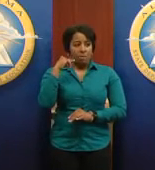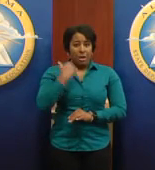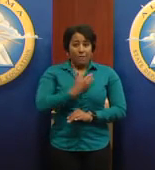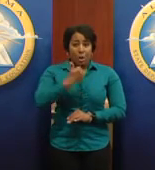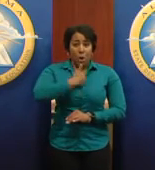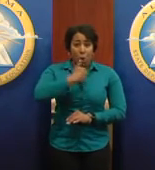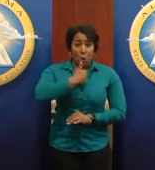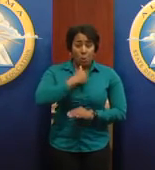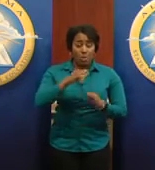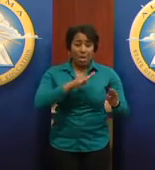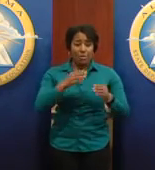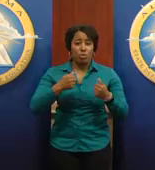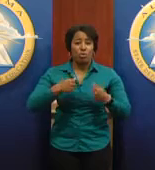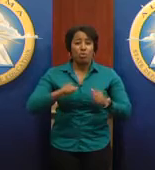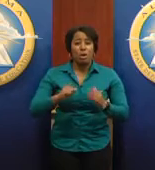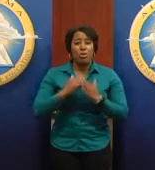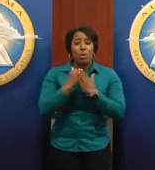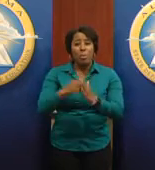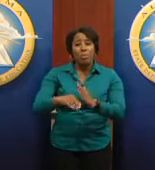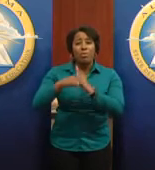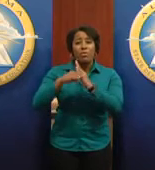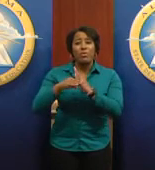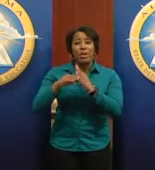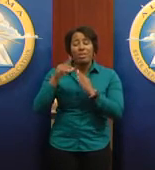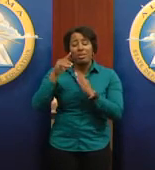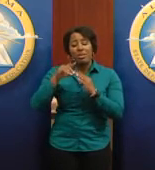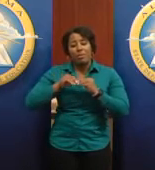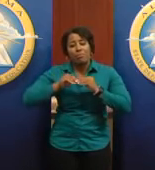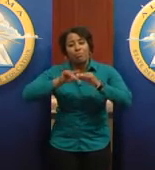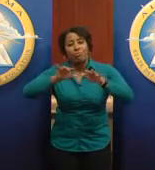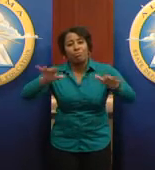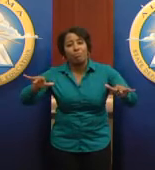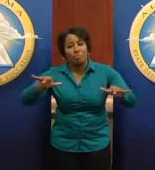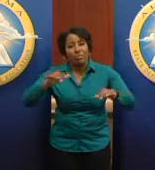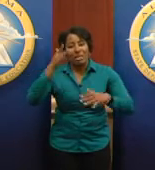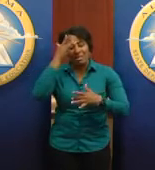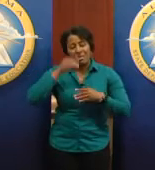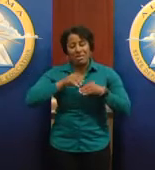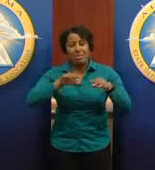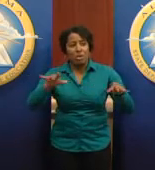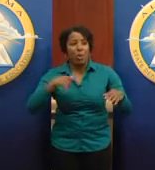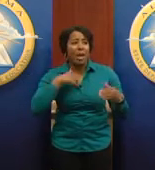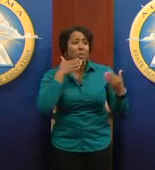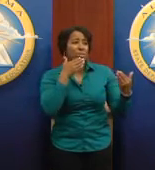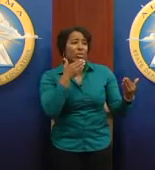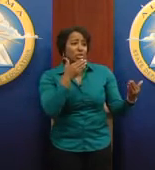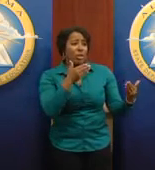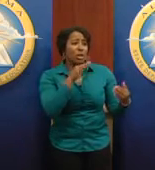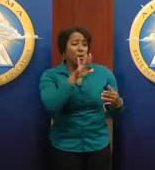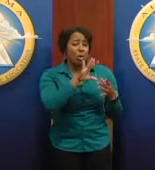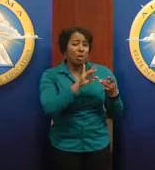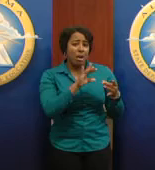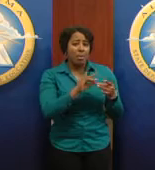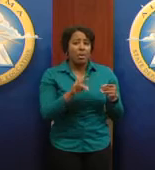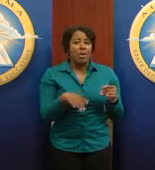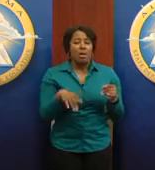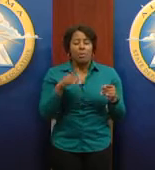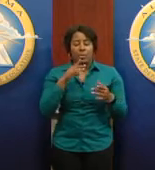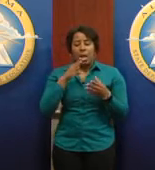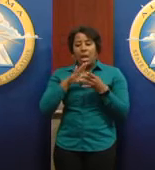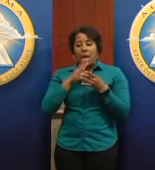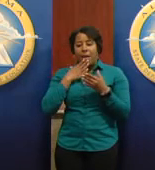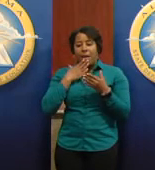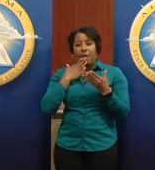to mitigate the spread of this disease. We've got to be thinking about it, and I appreciate what he said. We can't think about, I'm going to social distance